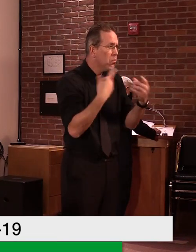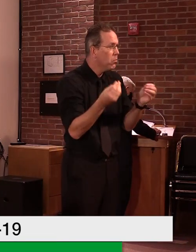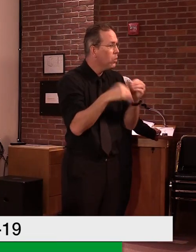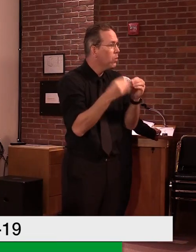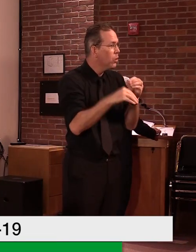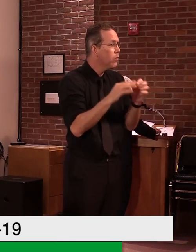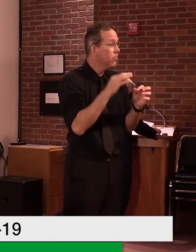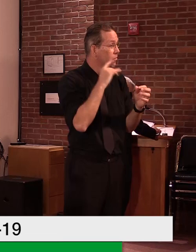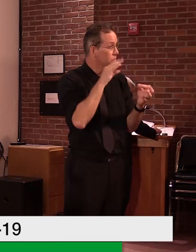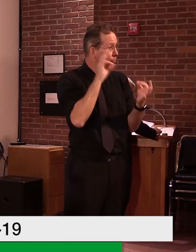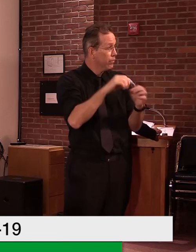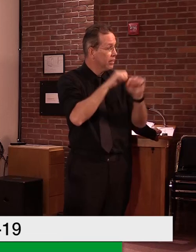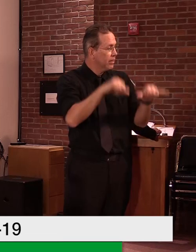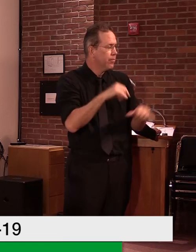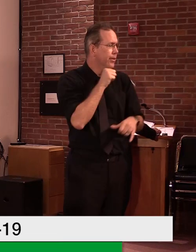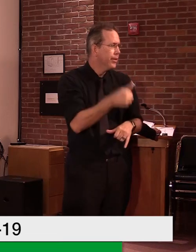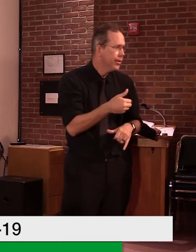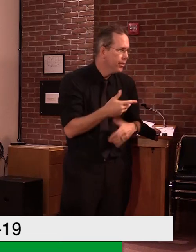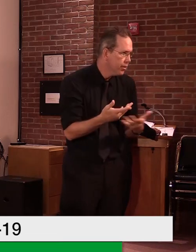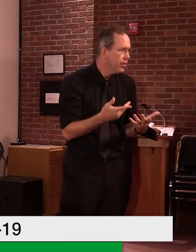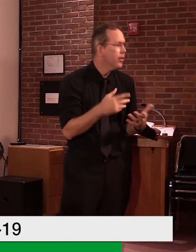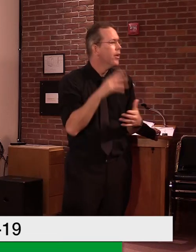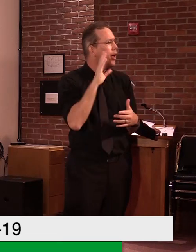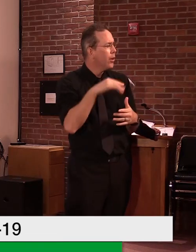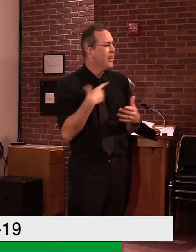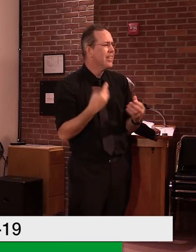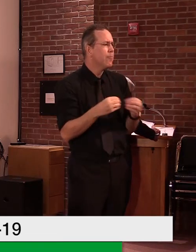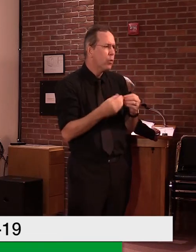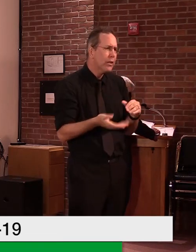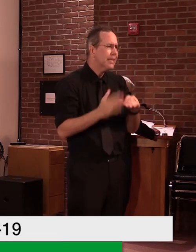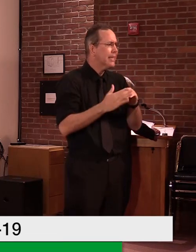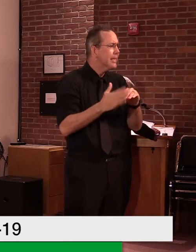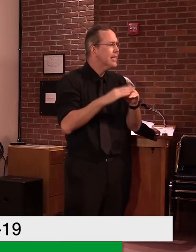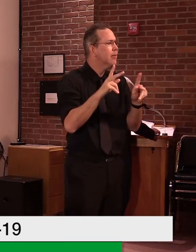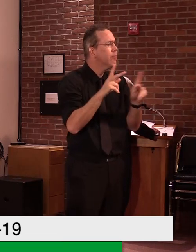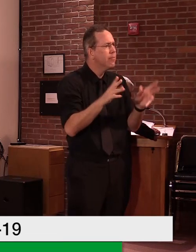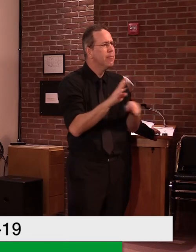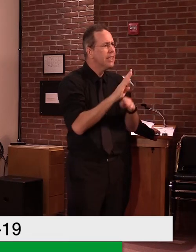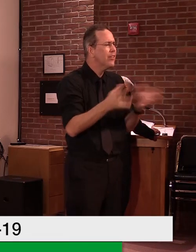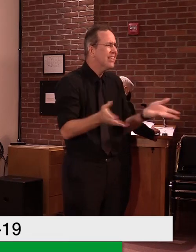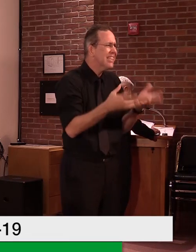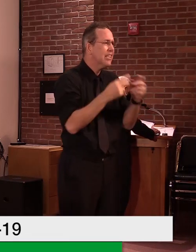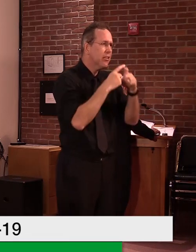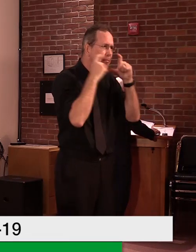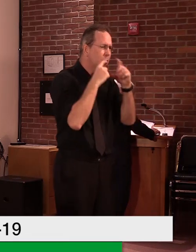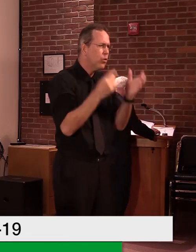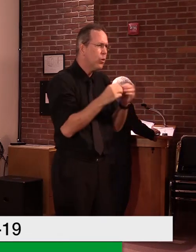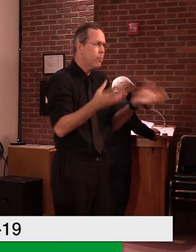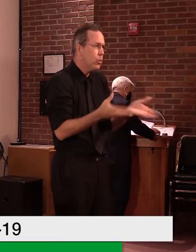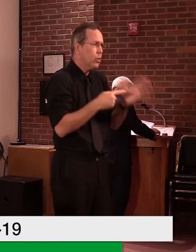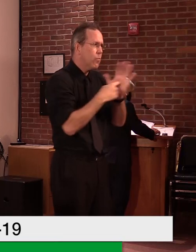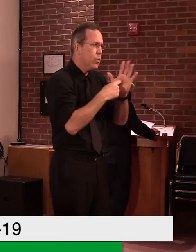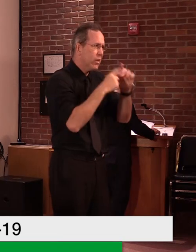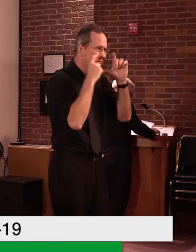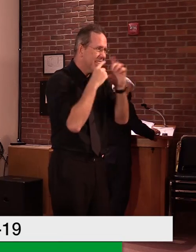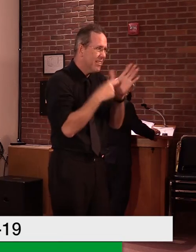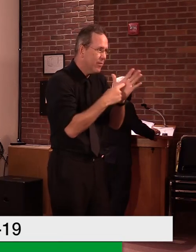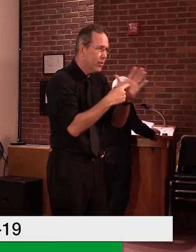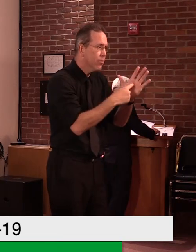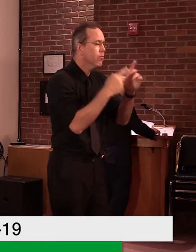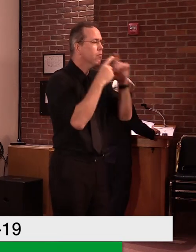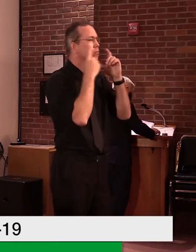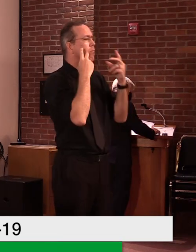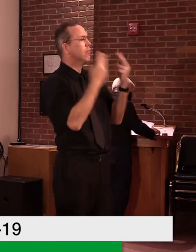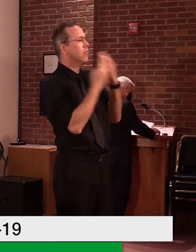people wearing masks in all walks of life. So we think this is the right approach. And if we have to